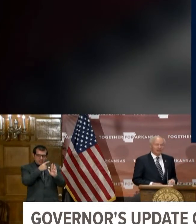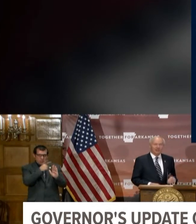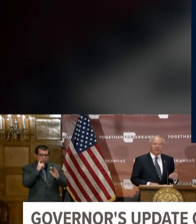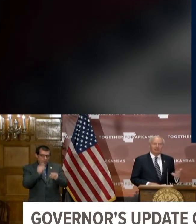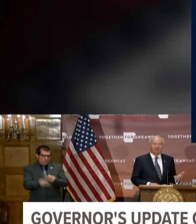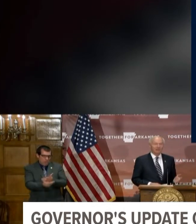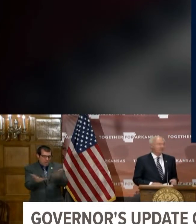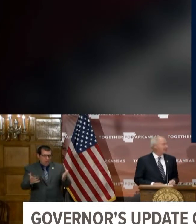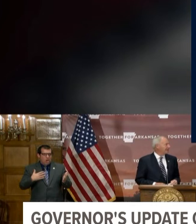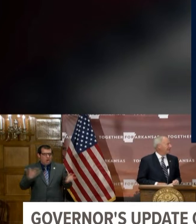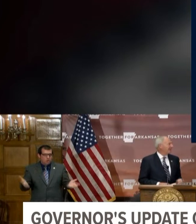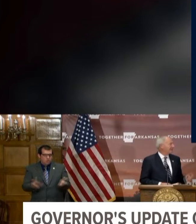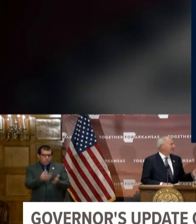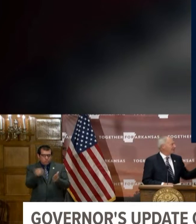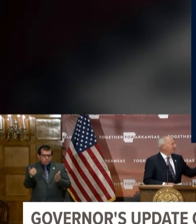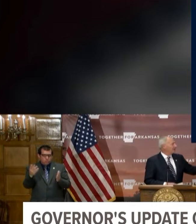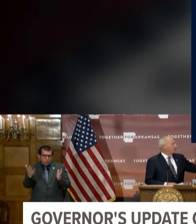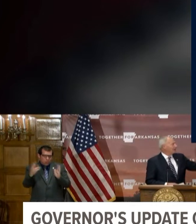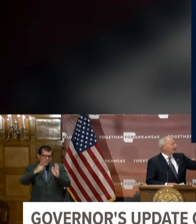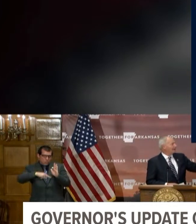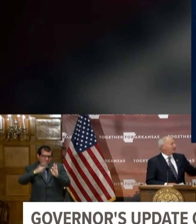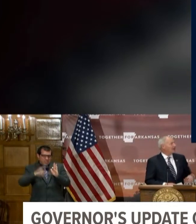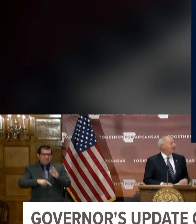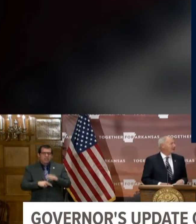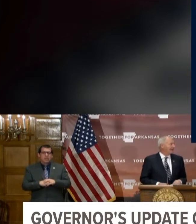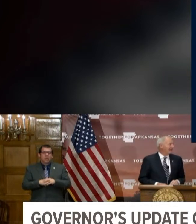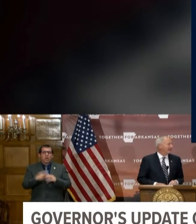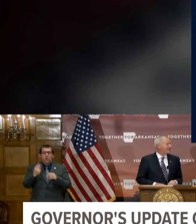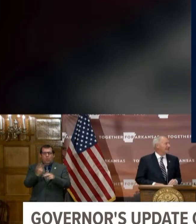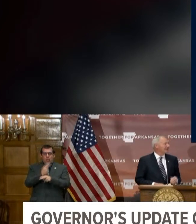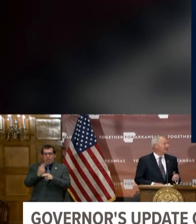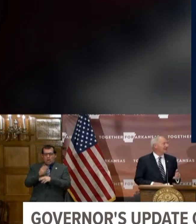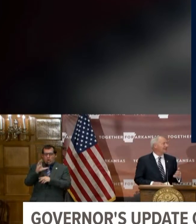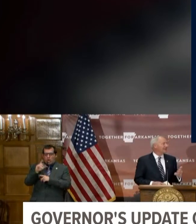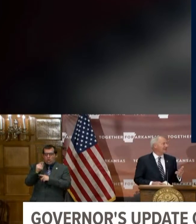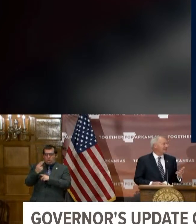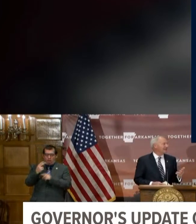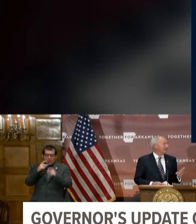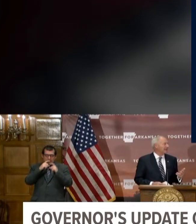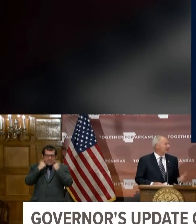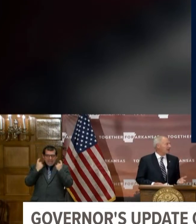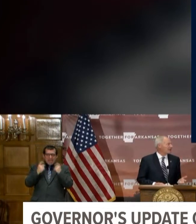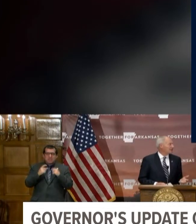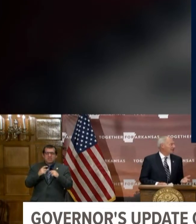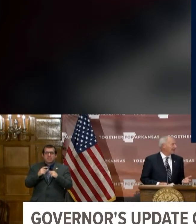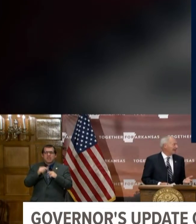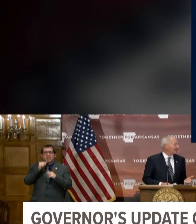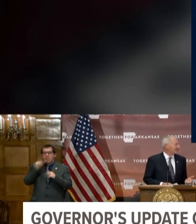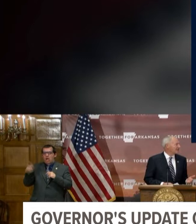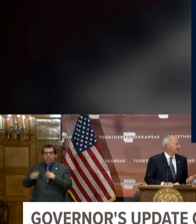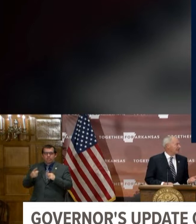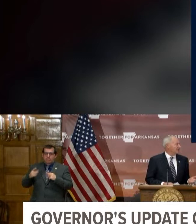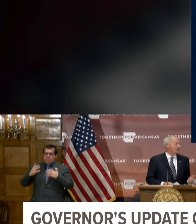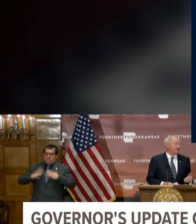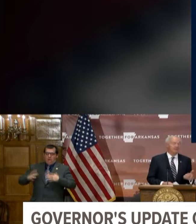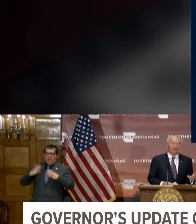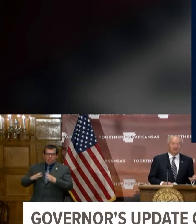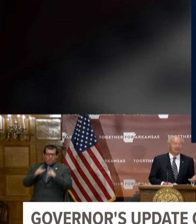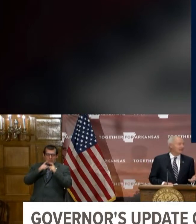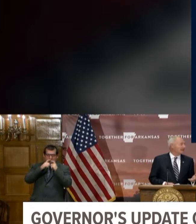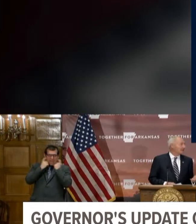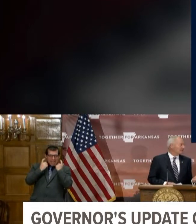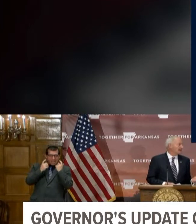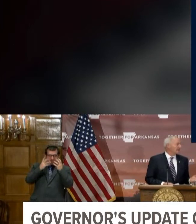and I encourage everyone to read that, but wear a cloth mask instead of simply a costume mask alone, or